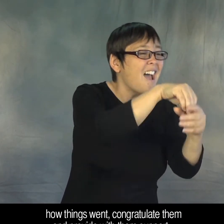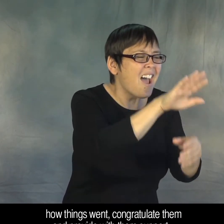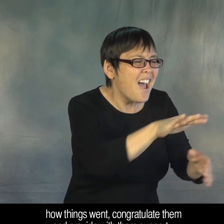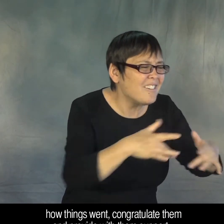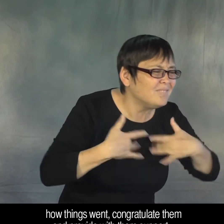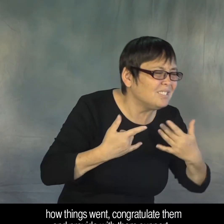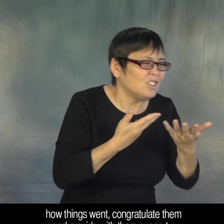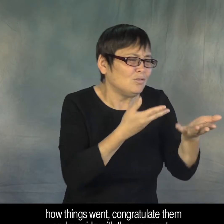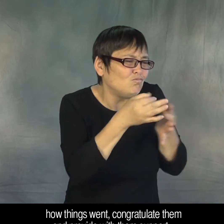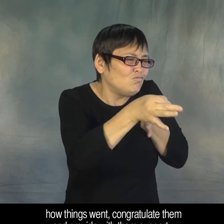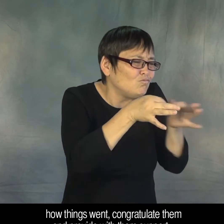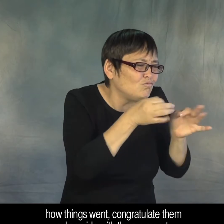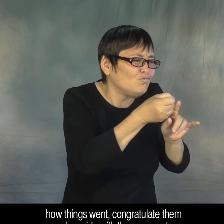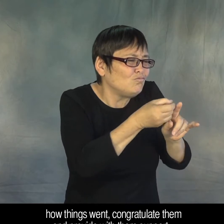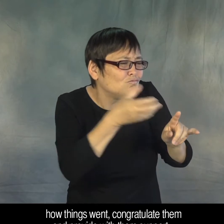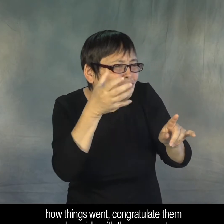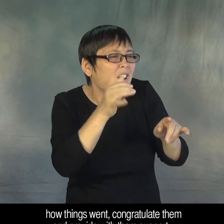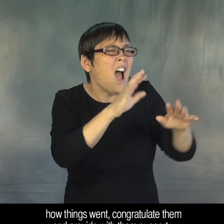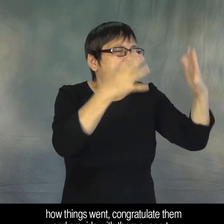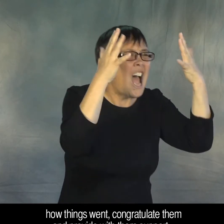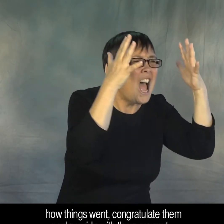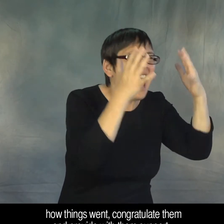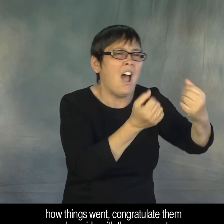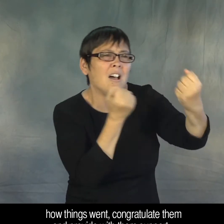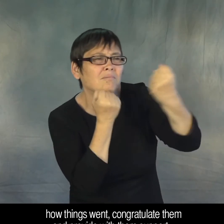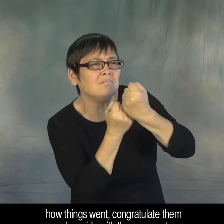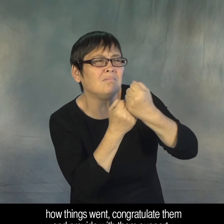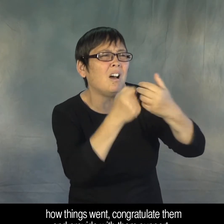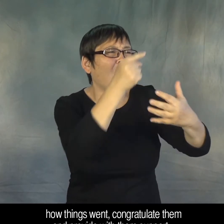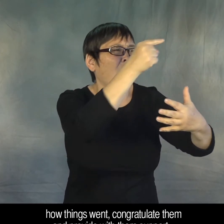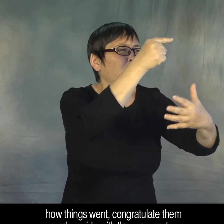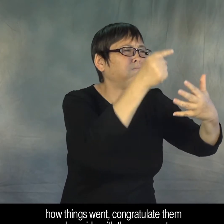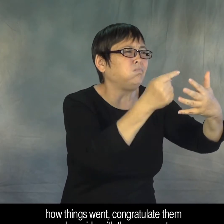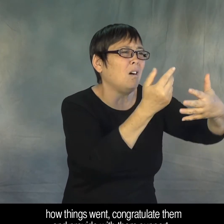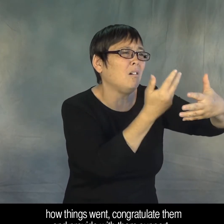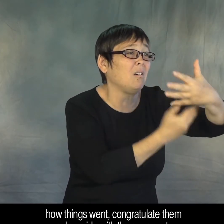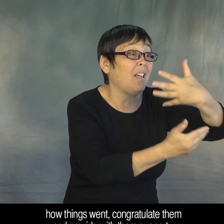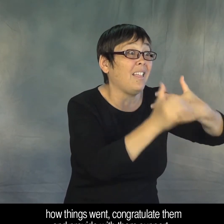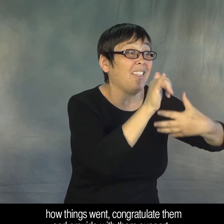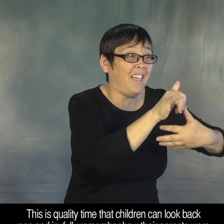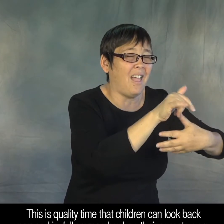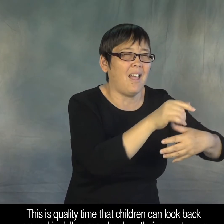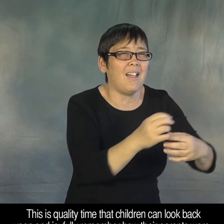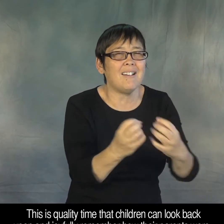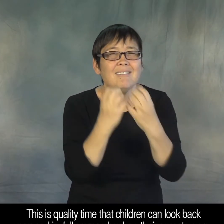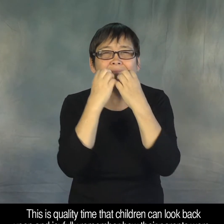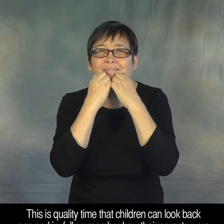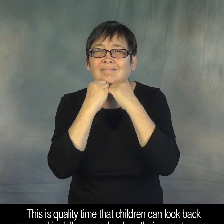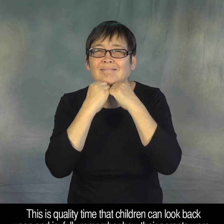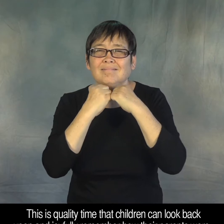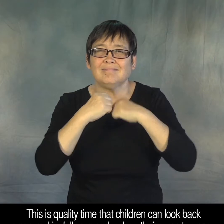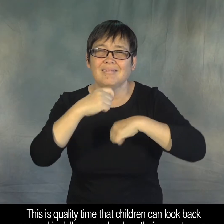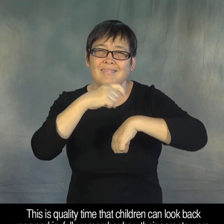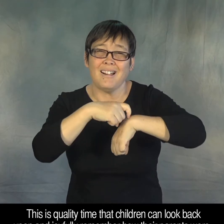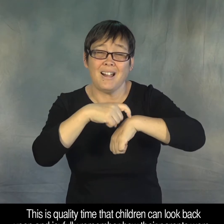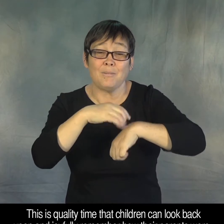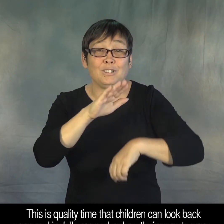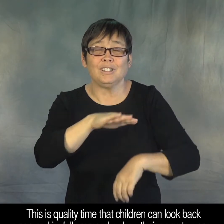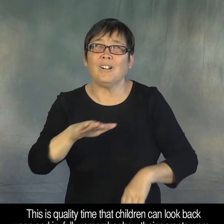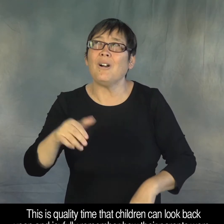ask them how things went, congratulate them, and provide them with support. This is quality time that children can look back upon